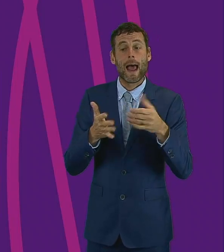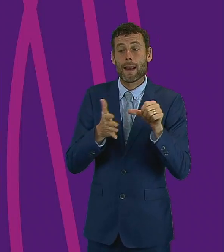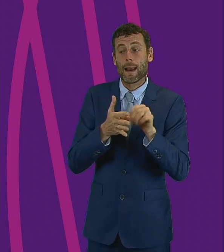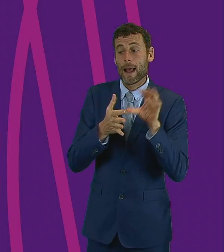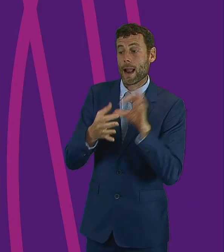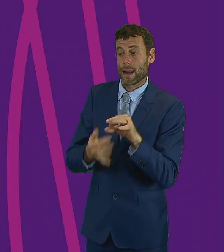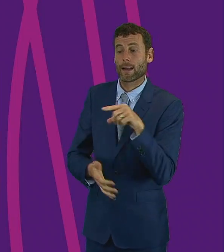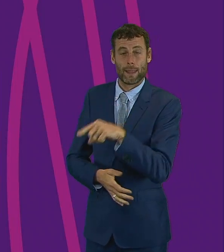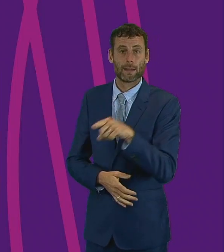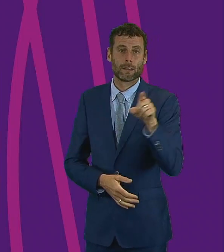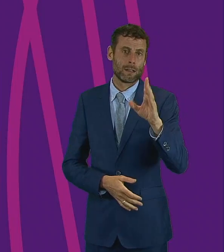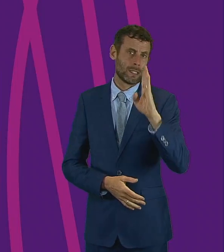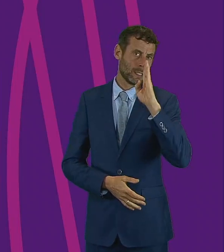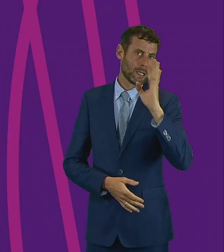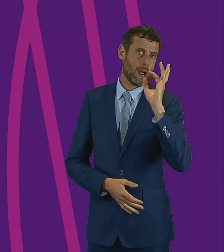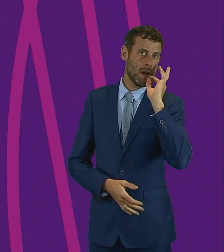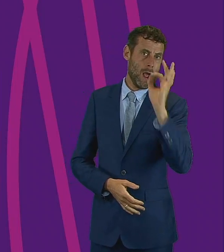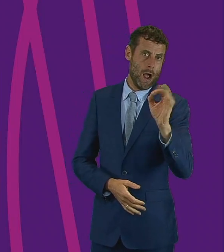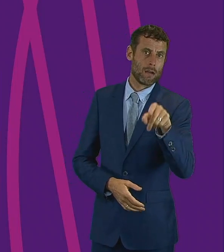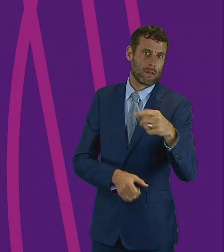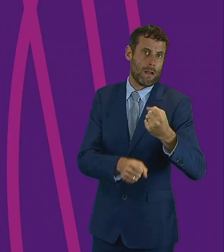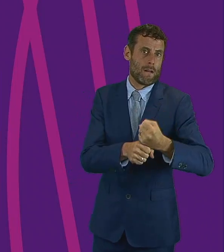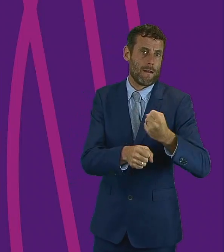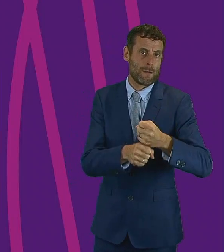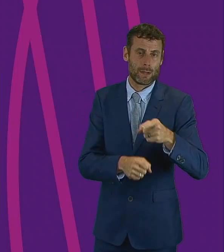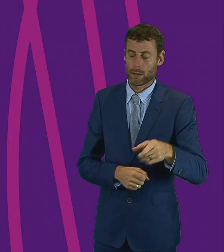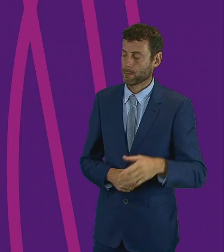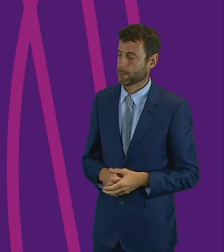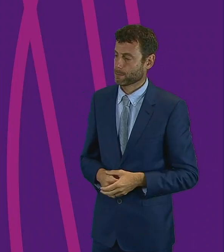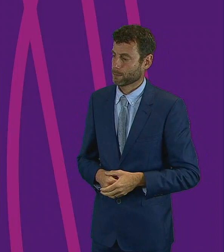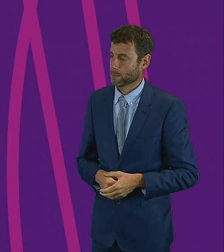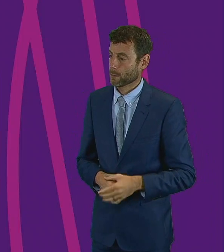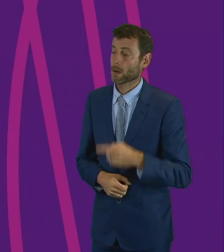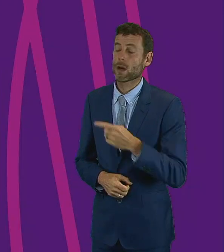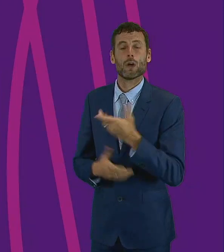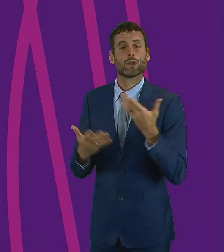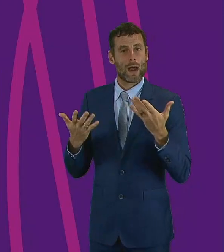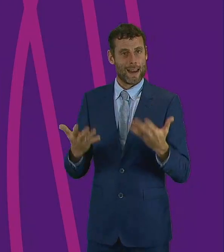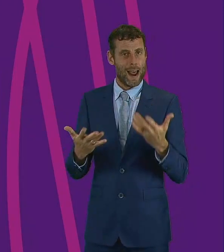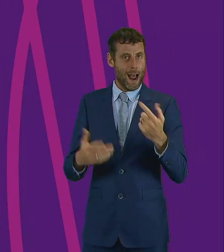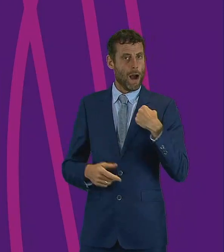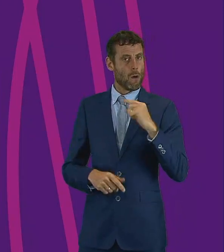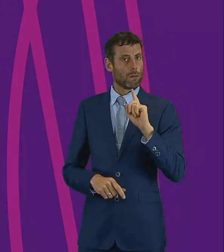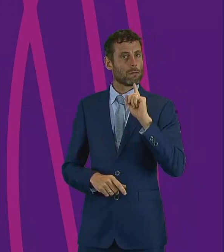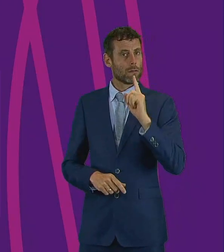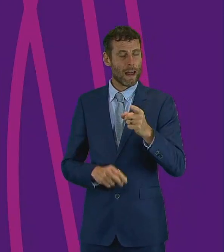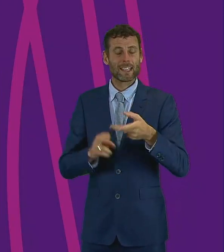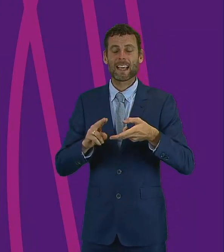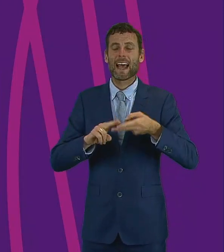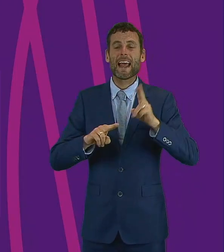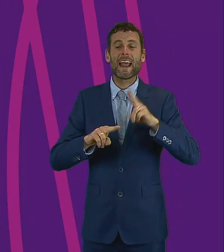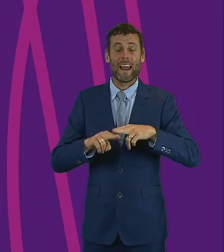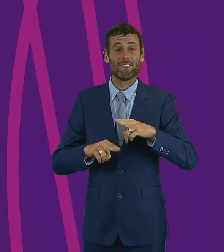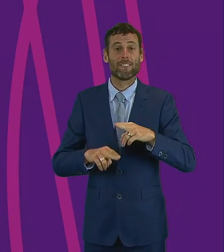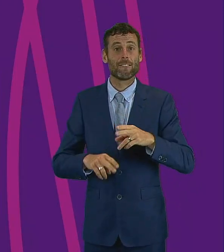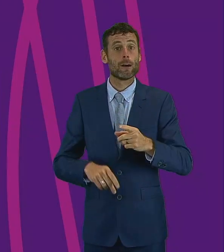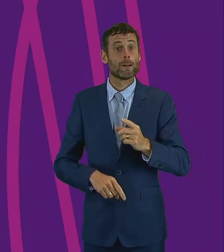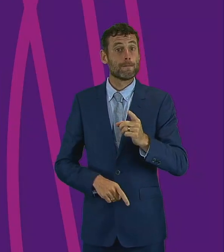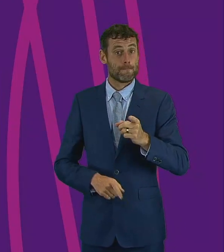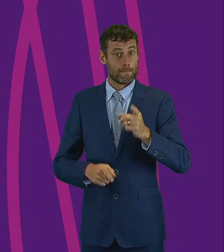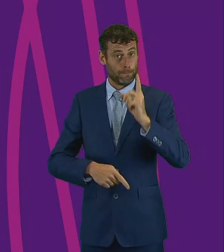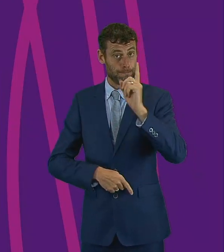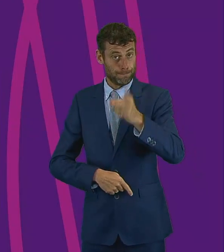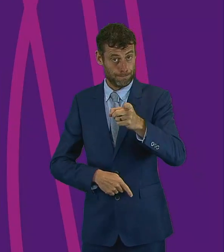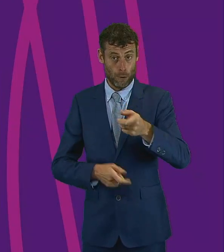government directly. What I would observe from a parliamentary perspective is that clearly if such restrictions are a matter of